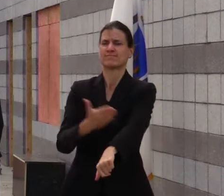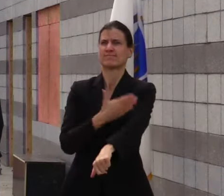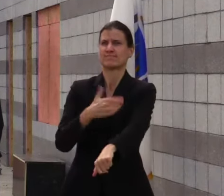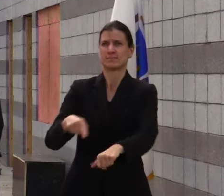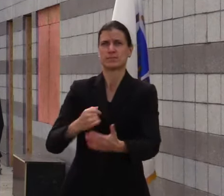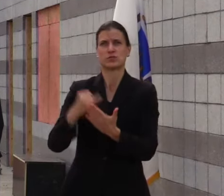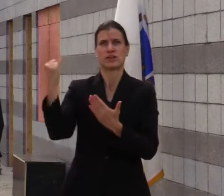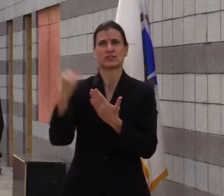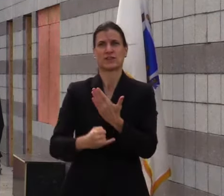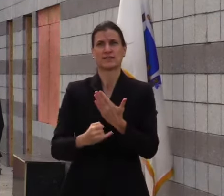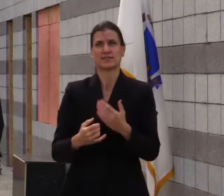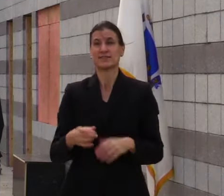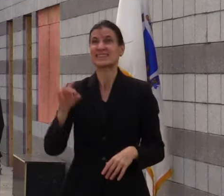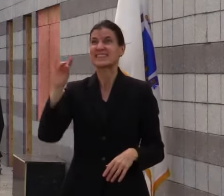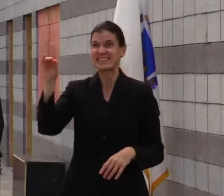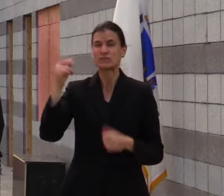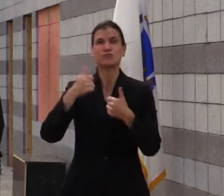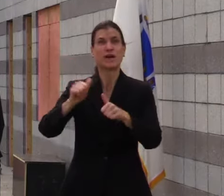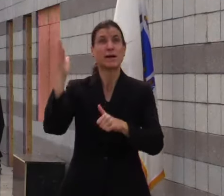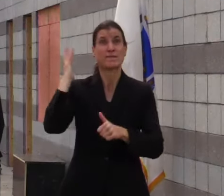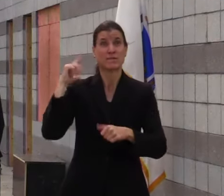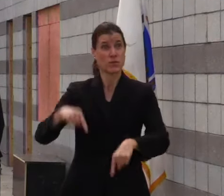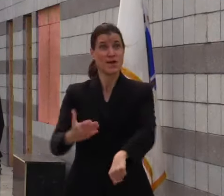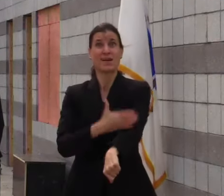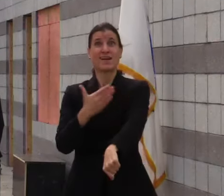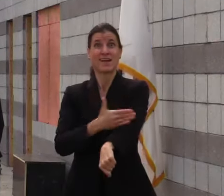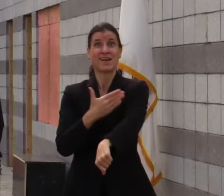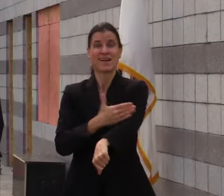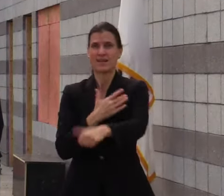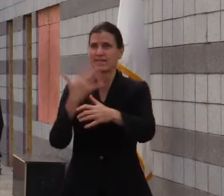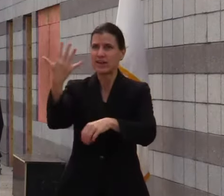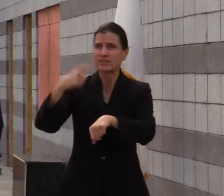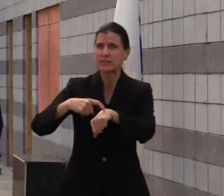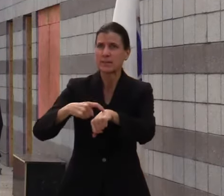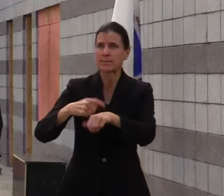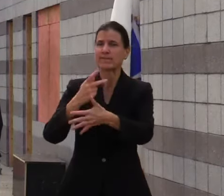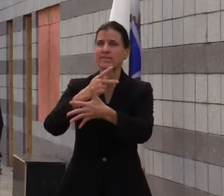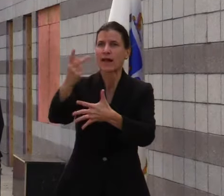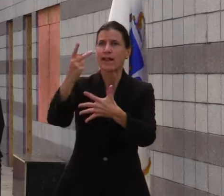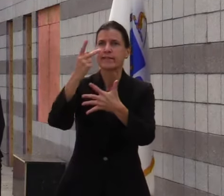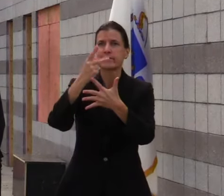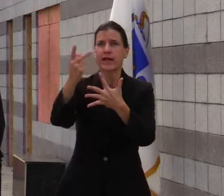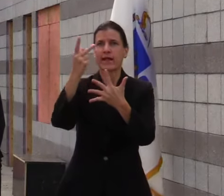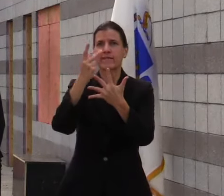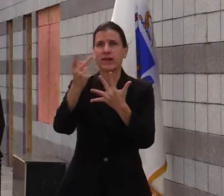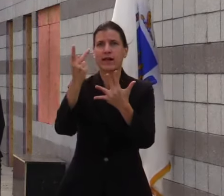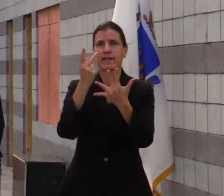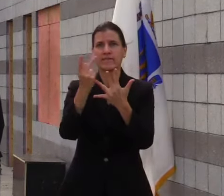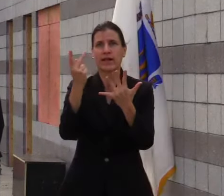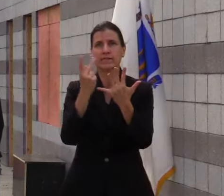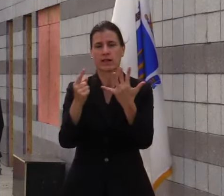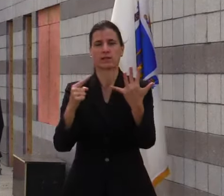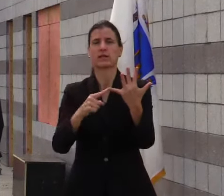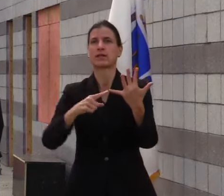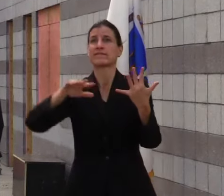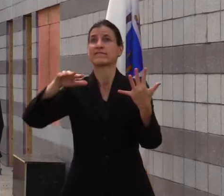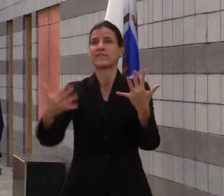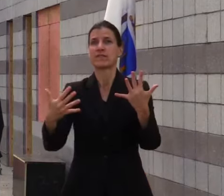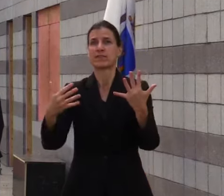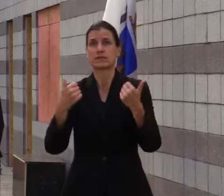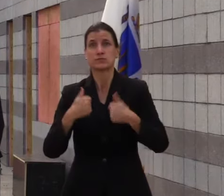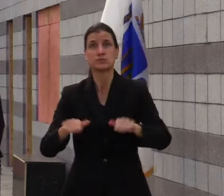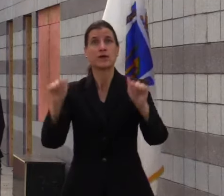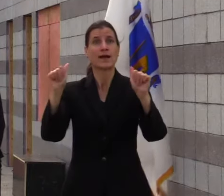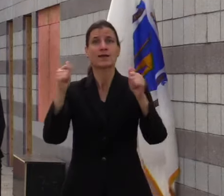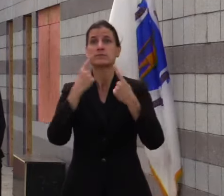meant it was going to happen because Secretary Chao showed up with $250 million in federal resources